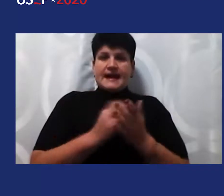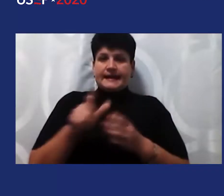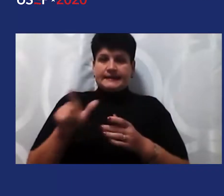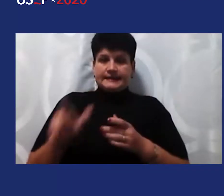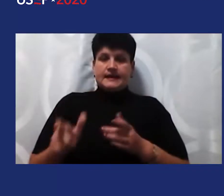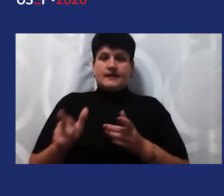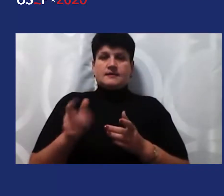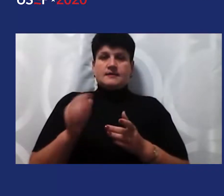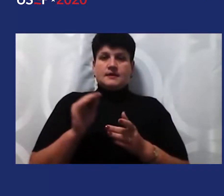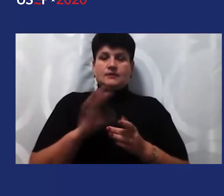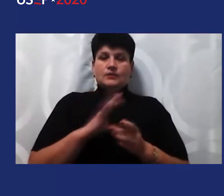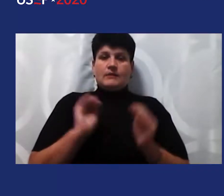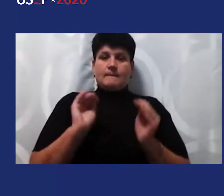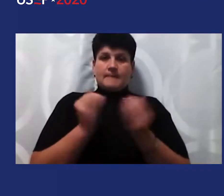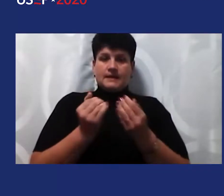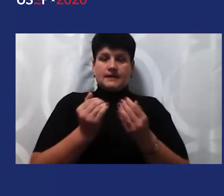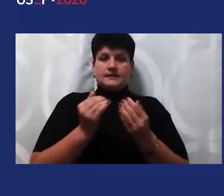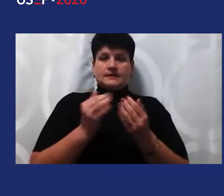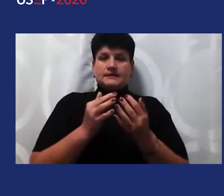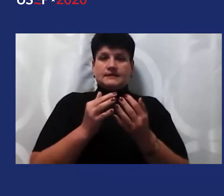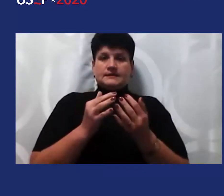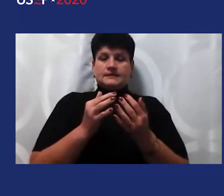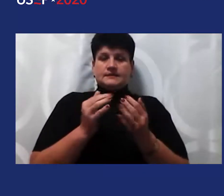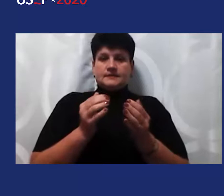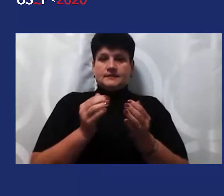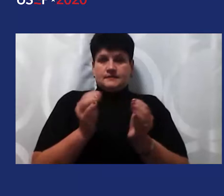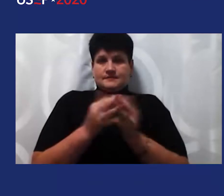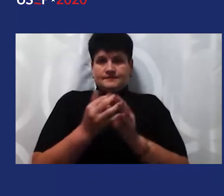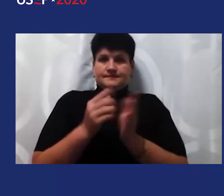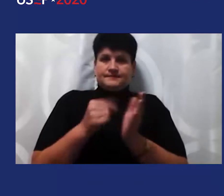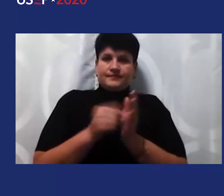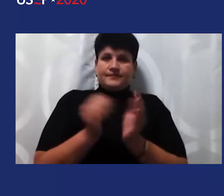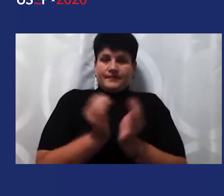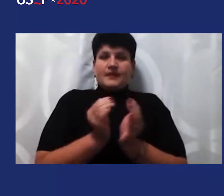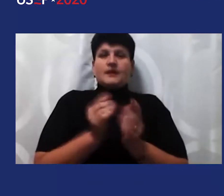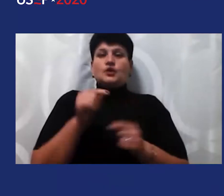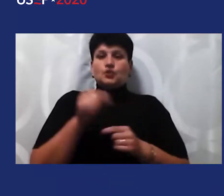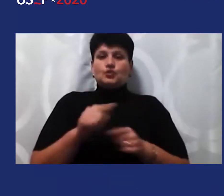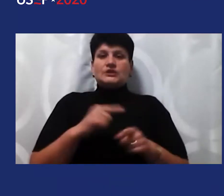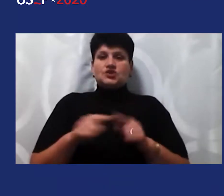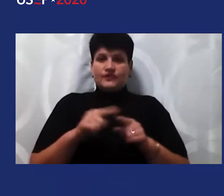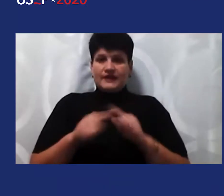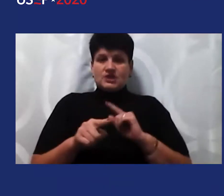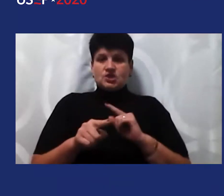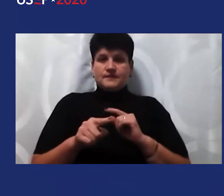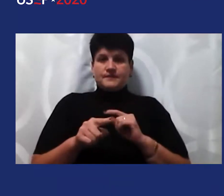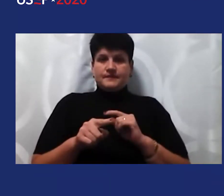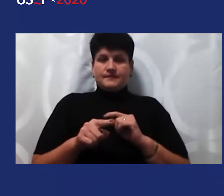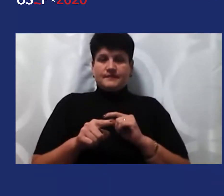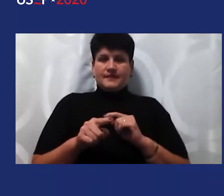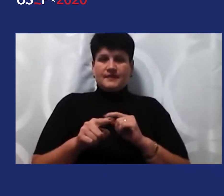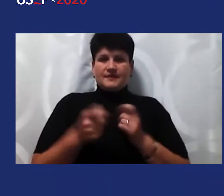strategy, a comprehensive strategy. Candidates in small